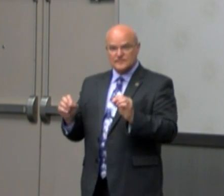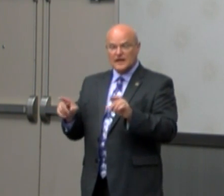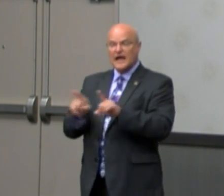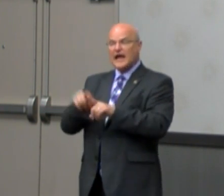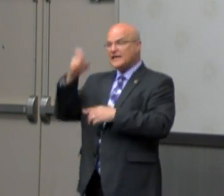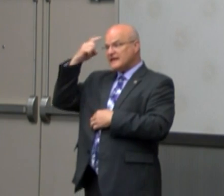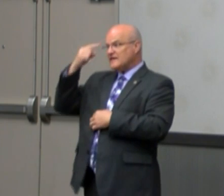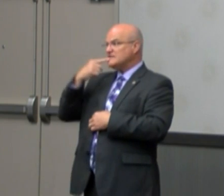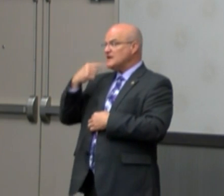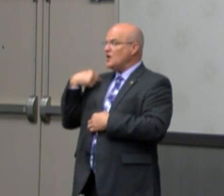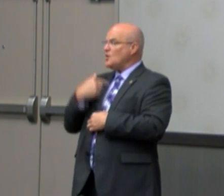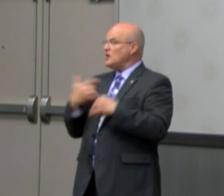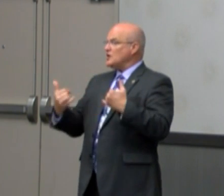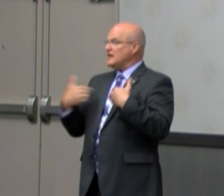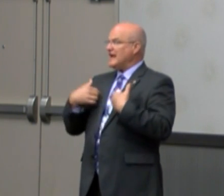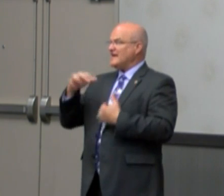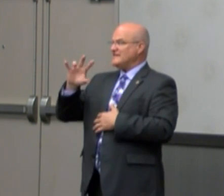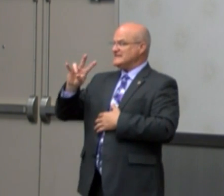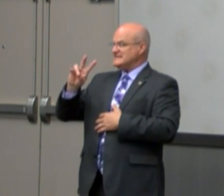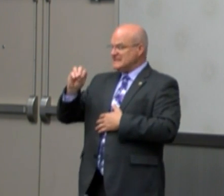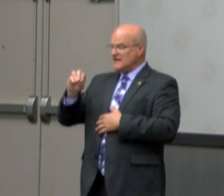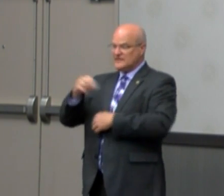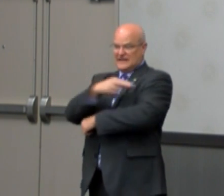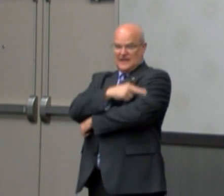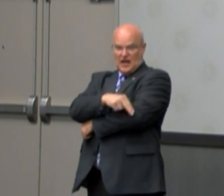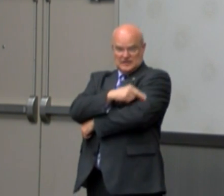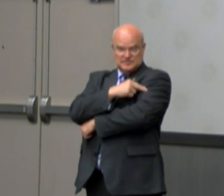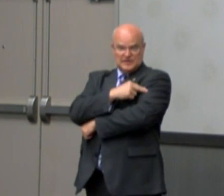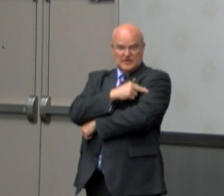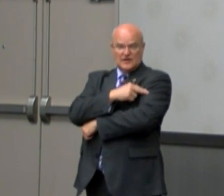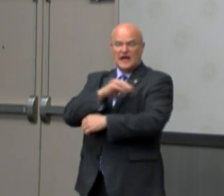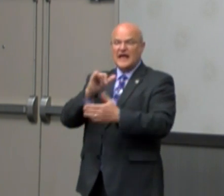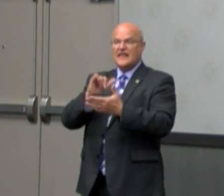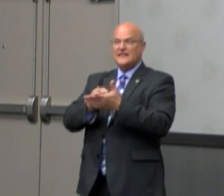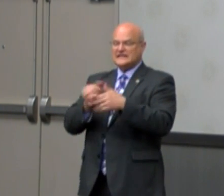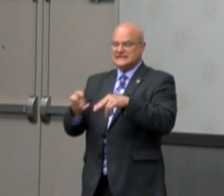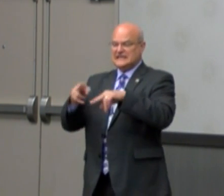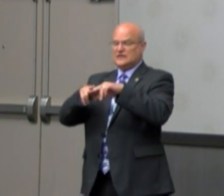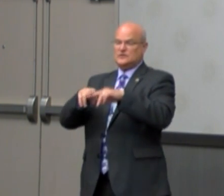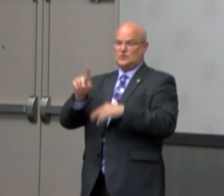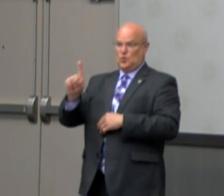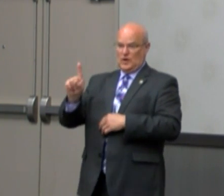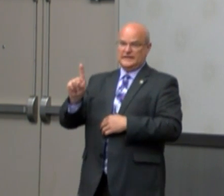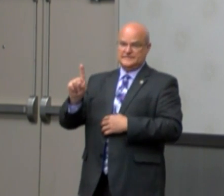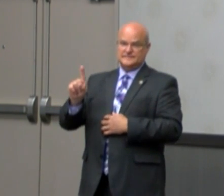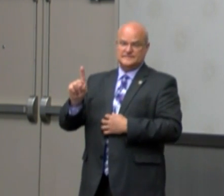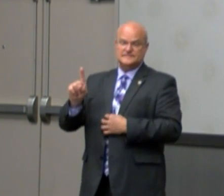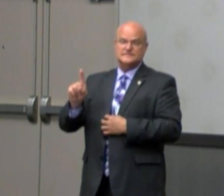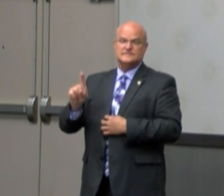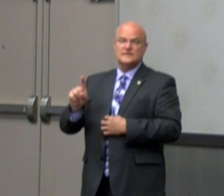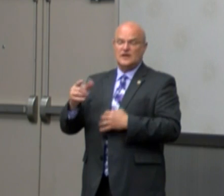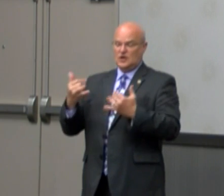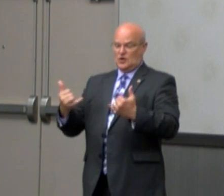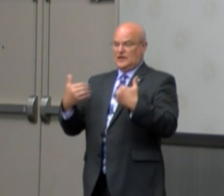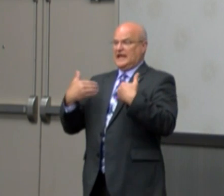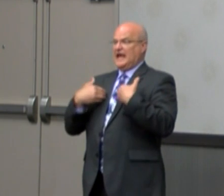The Governor mentioned we currently have 70 who are hospitalized. That increase of 1 from yesterday.